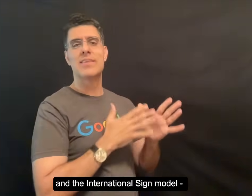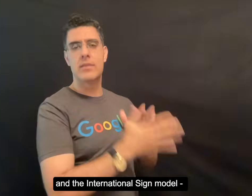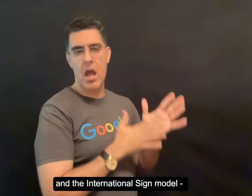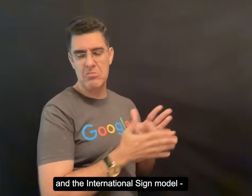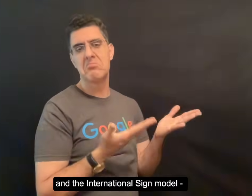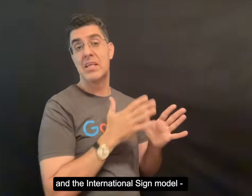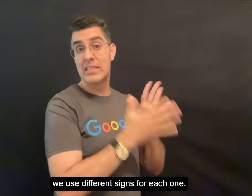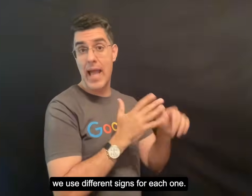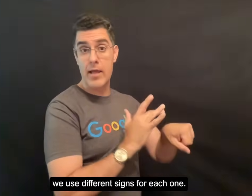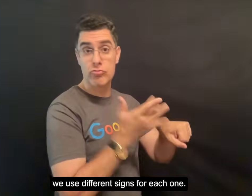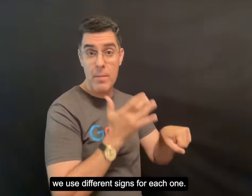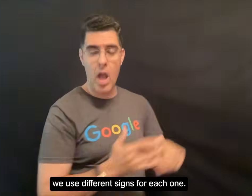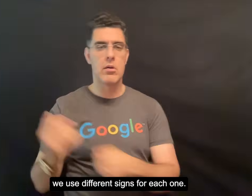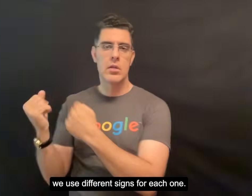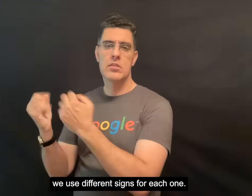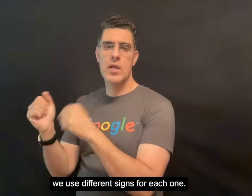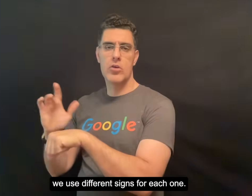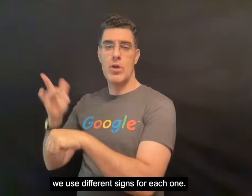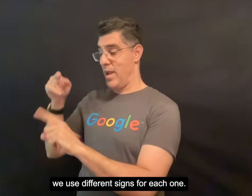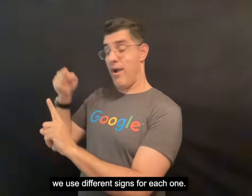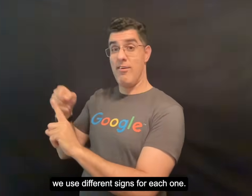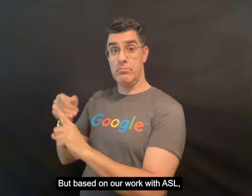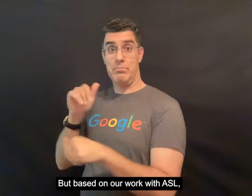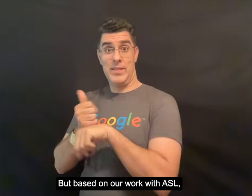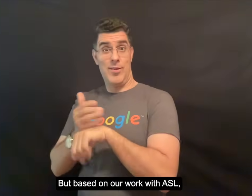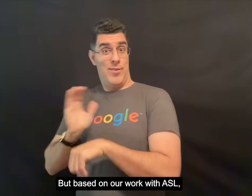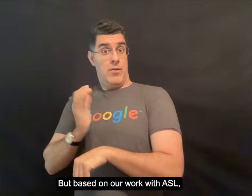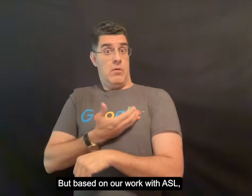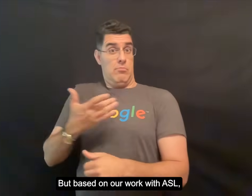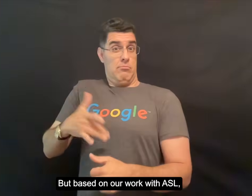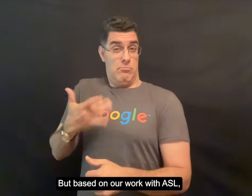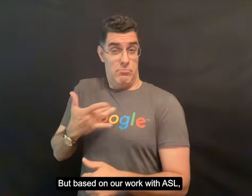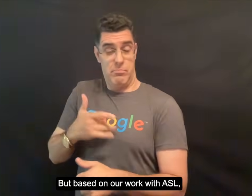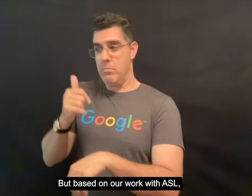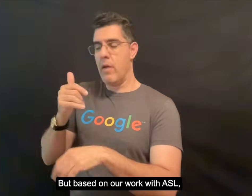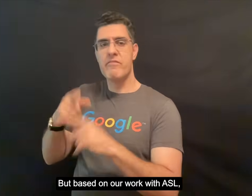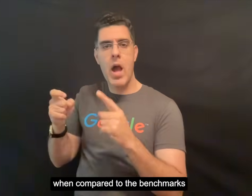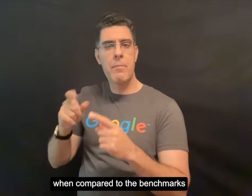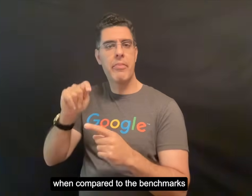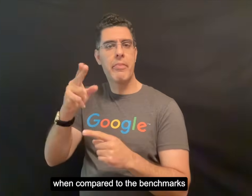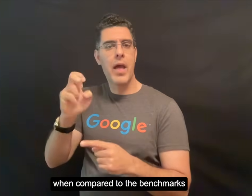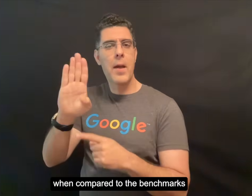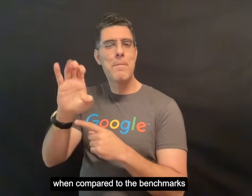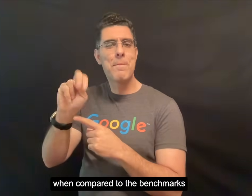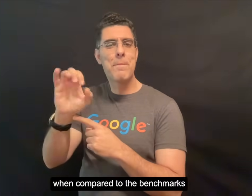model. We use different signs for each one. But based on our work with ASL, when compared to the